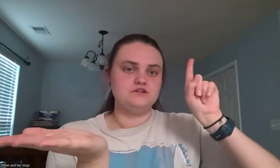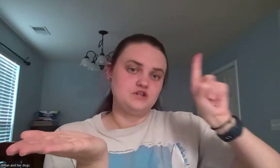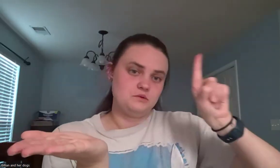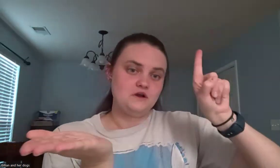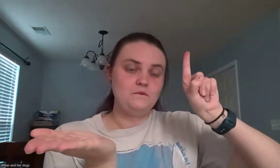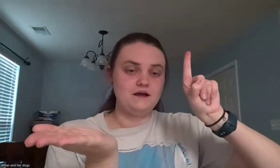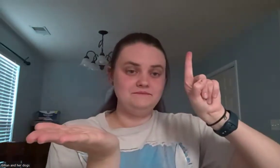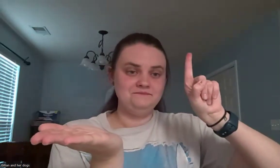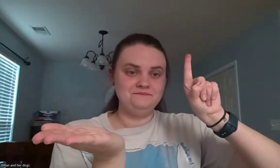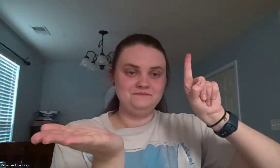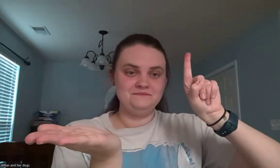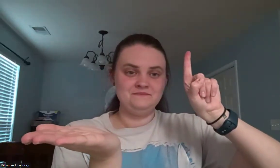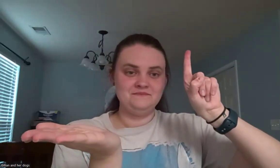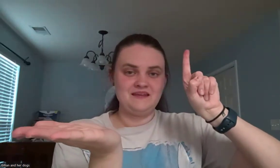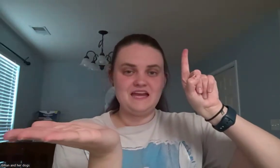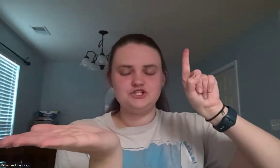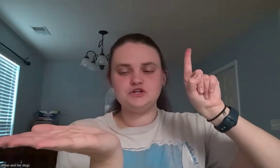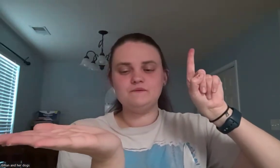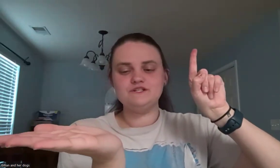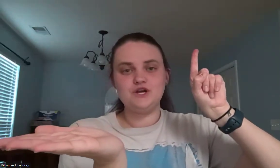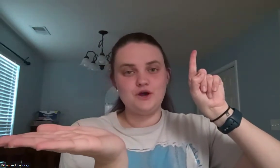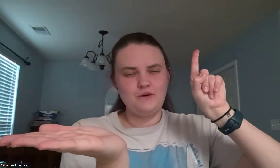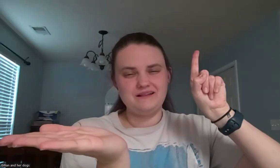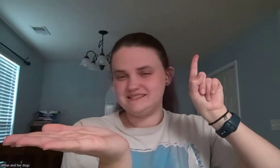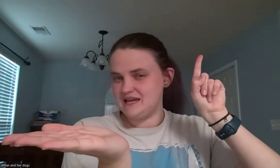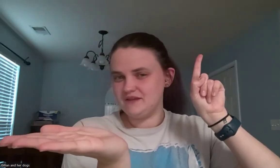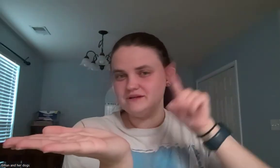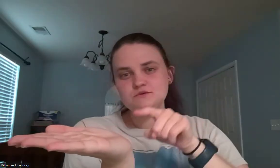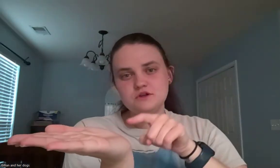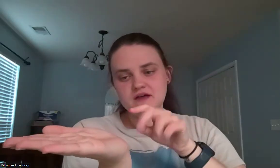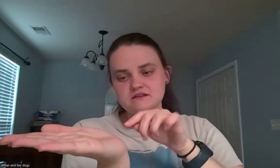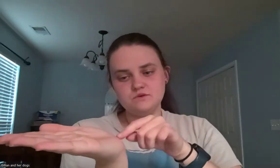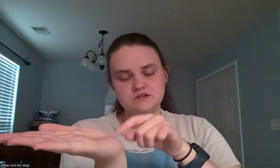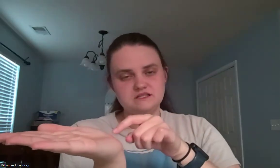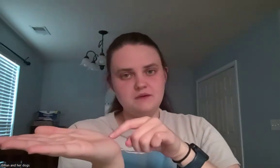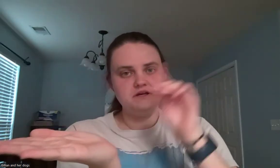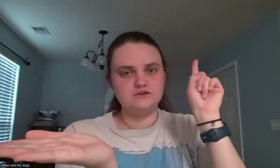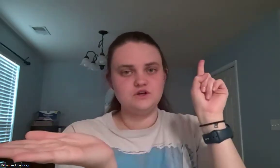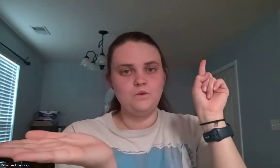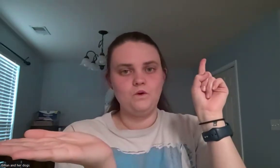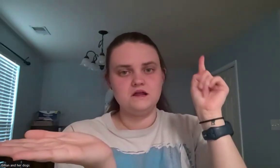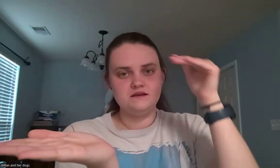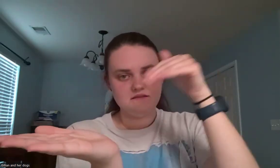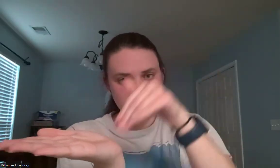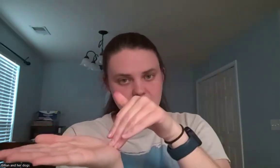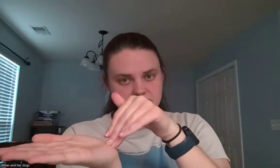start with our one. And you're going to go same like we did with our thousand. We're going to tap here. So